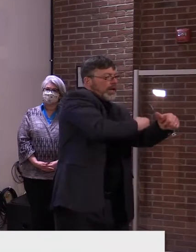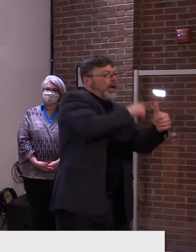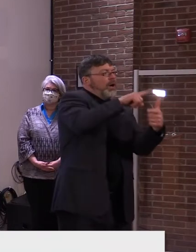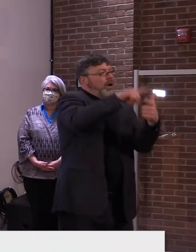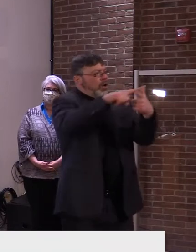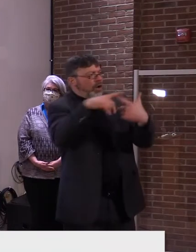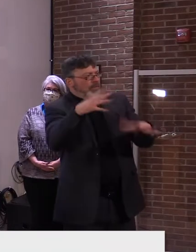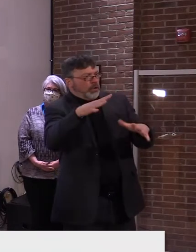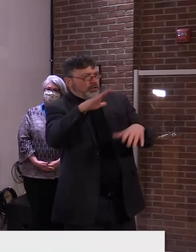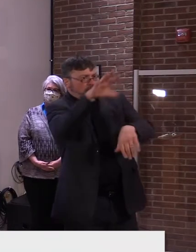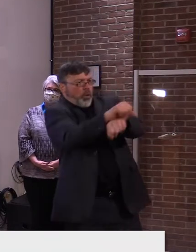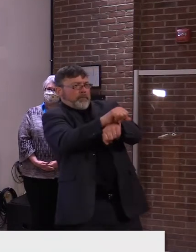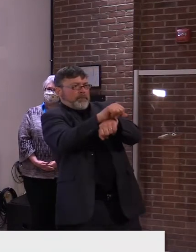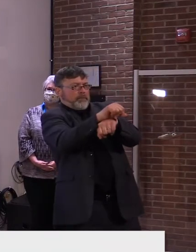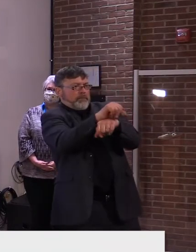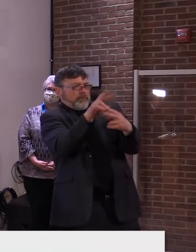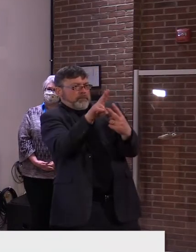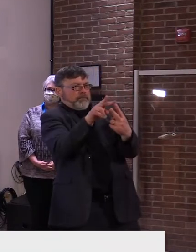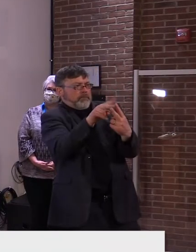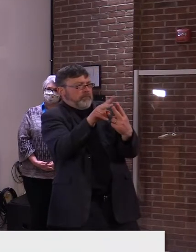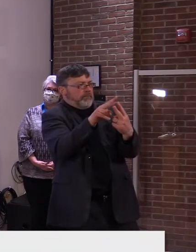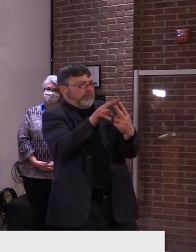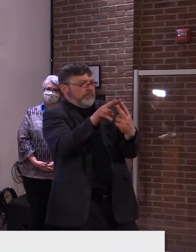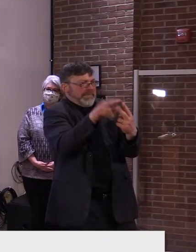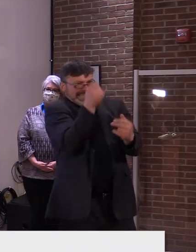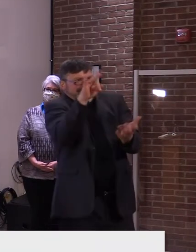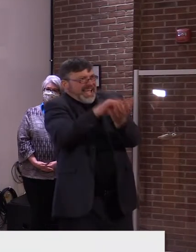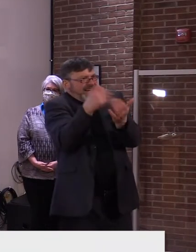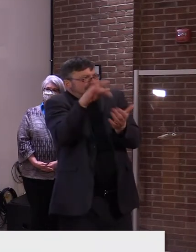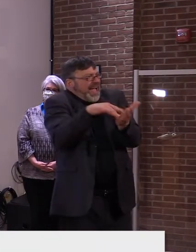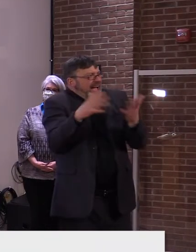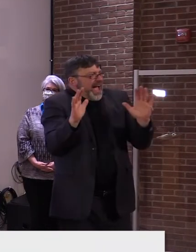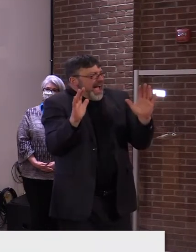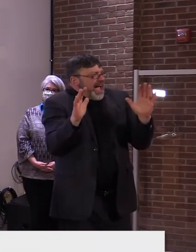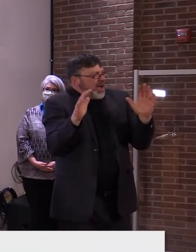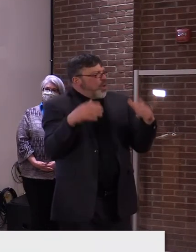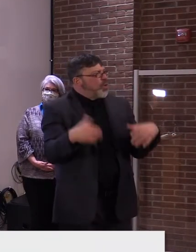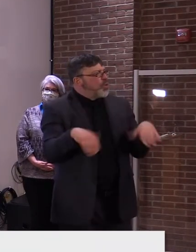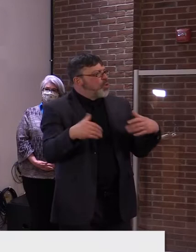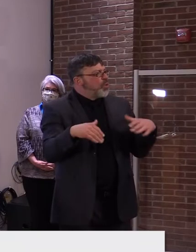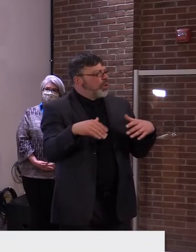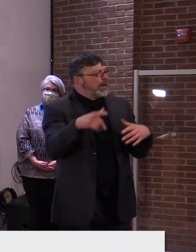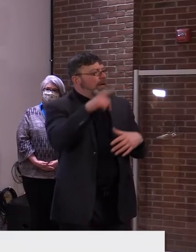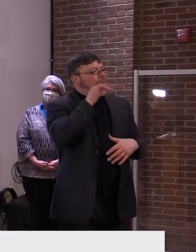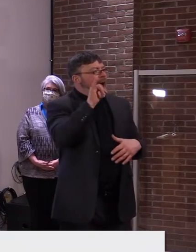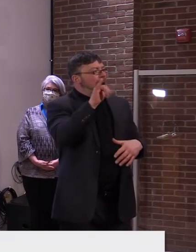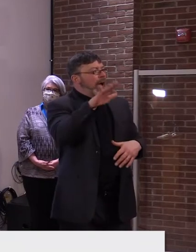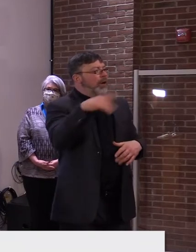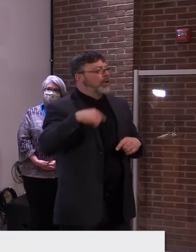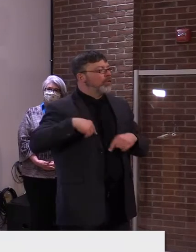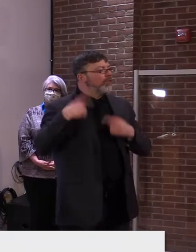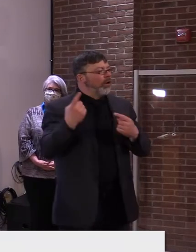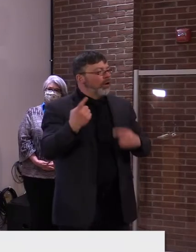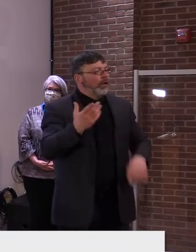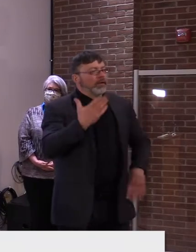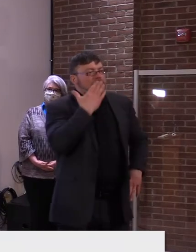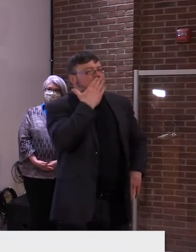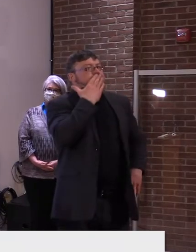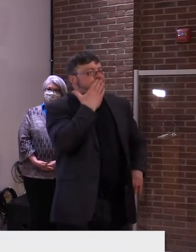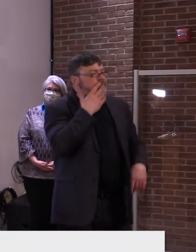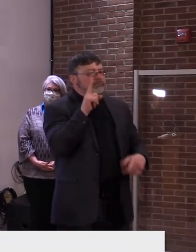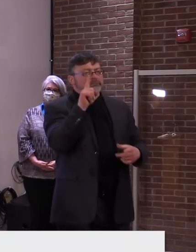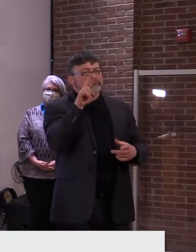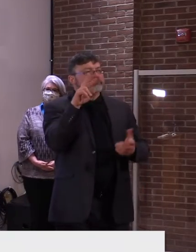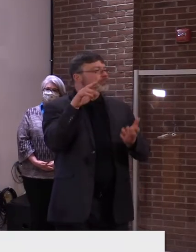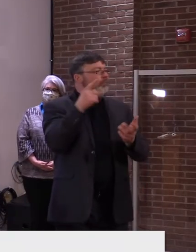teachers or child care providers have had their first dose or signed up. So we're still anticipating